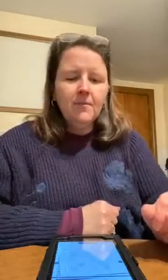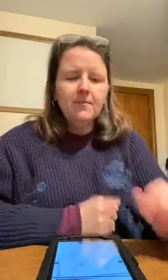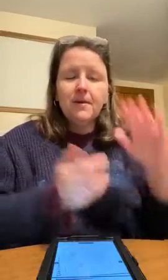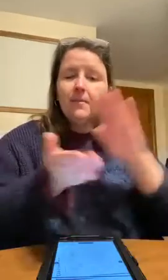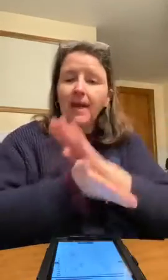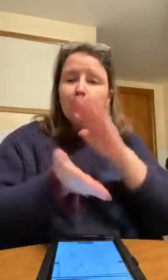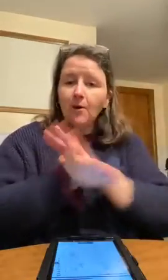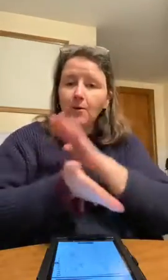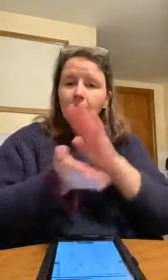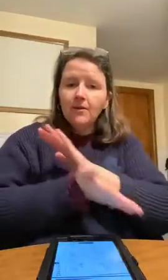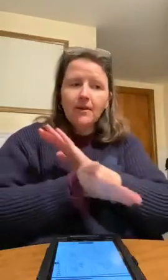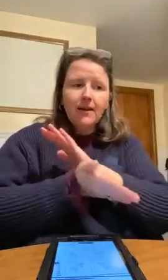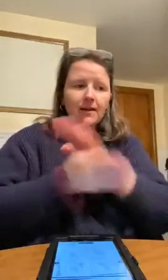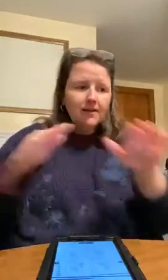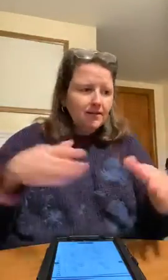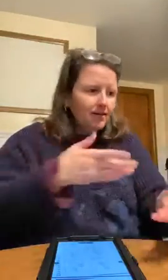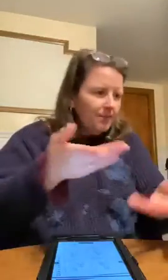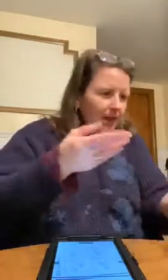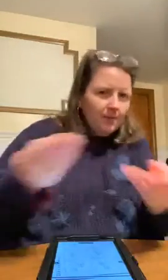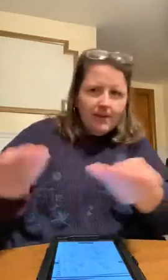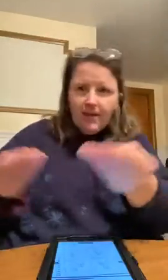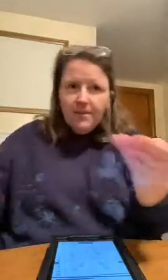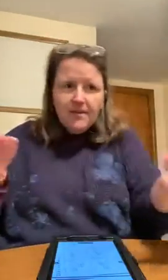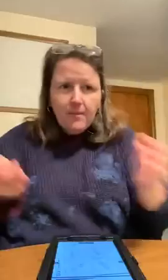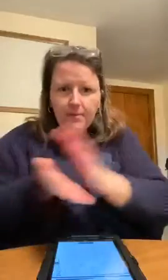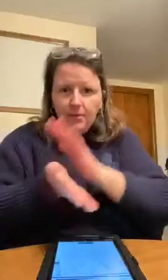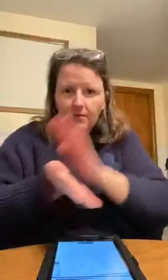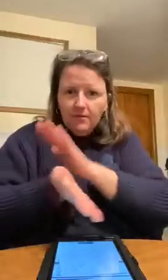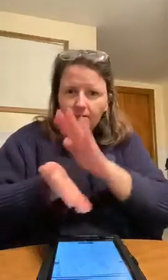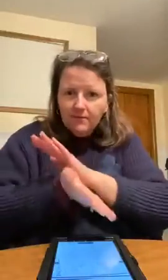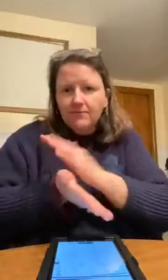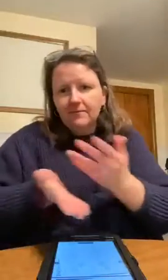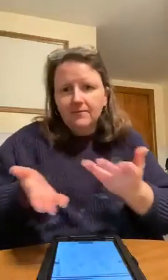But paper, like paper, like a piece of paper. Okay.